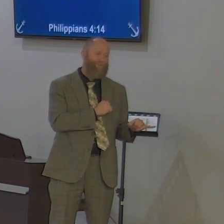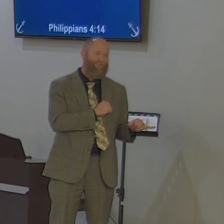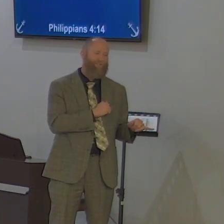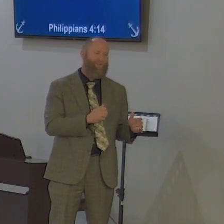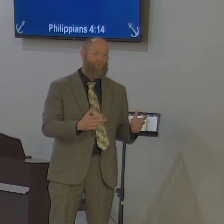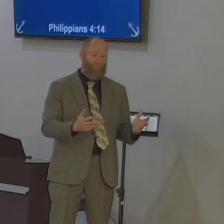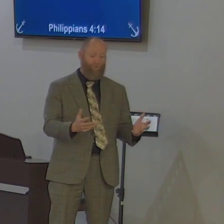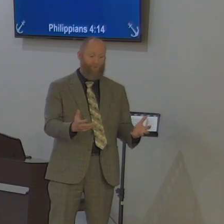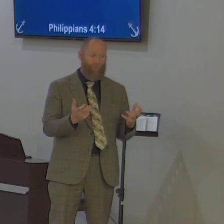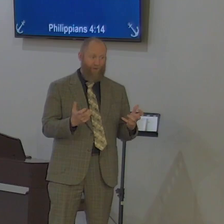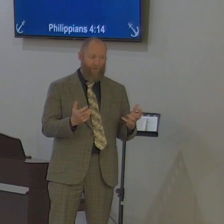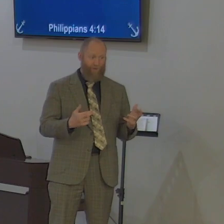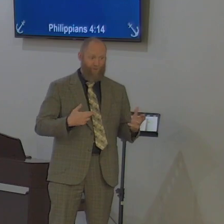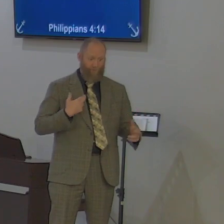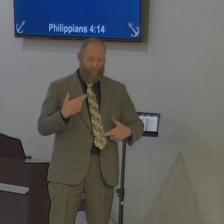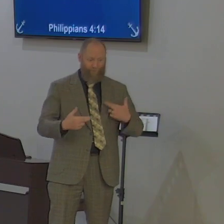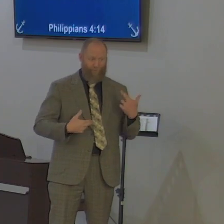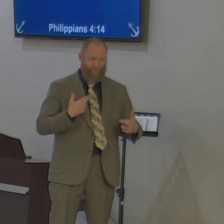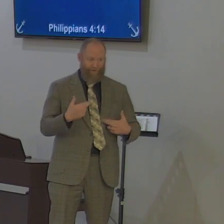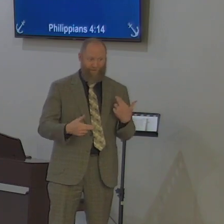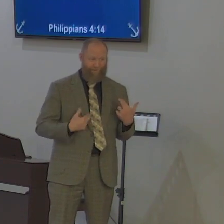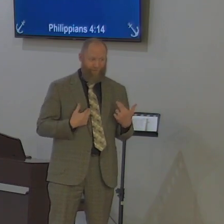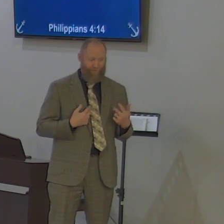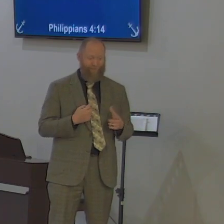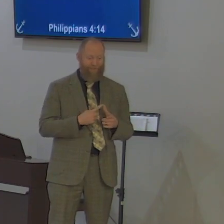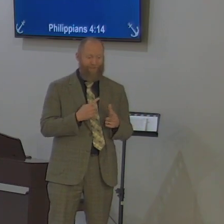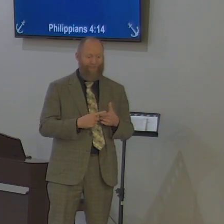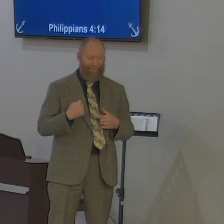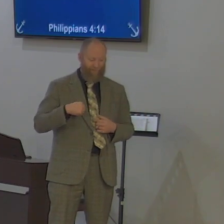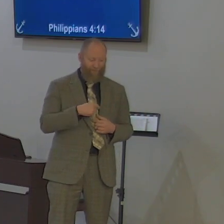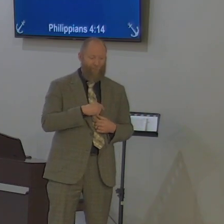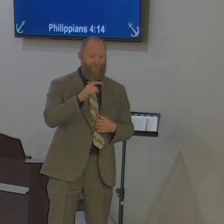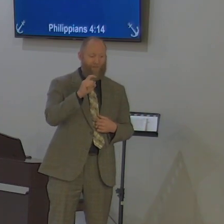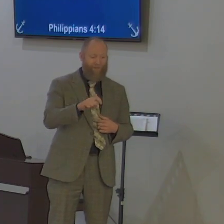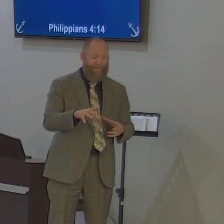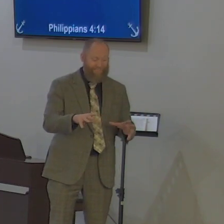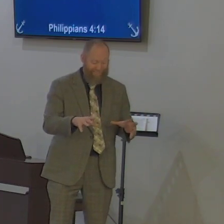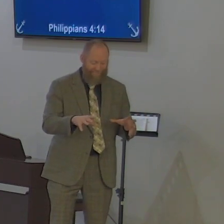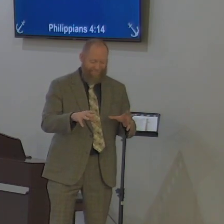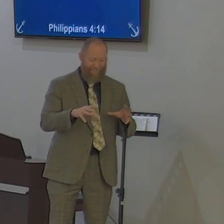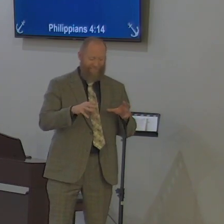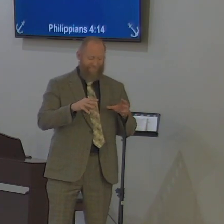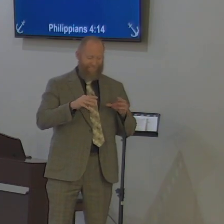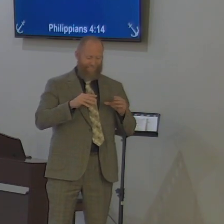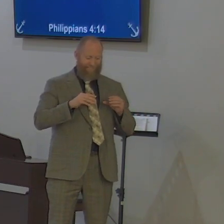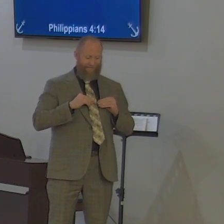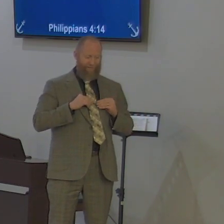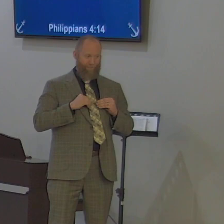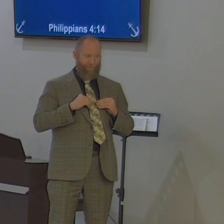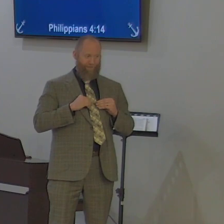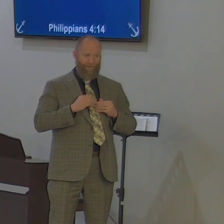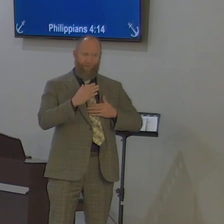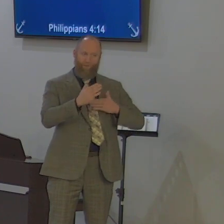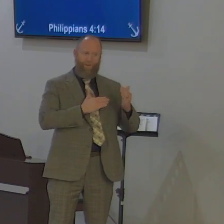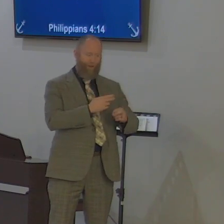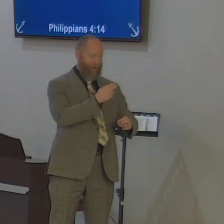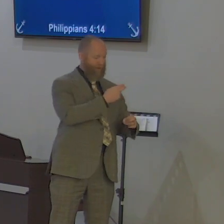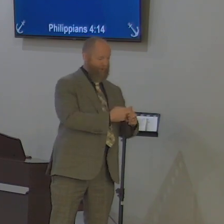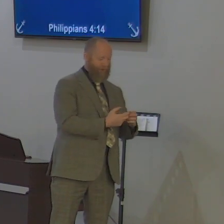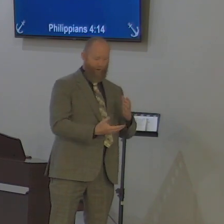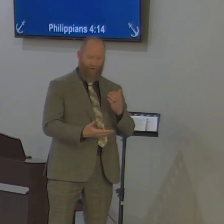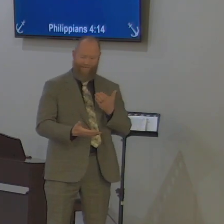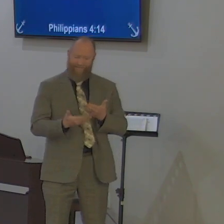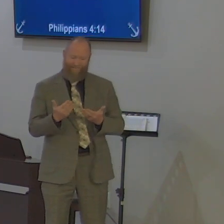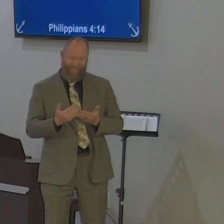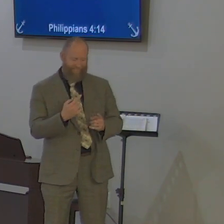is to come to the point where this is true of your life. Whether it's hard or easy, lot or a little, the all-sufficient